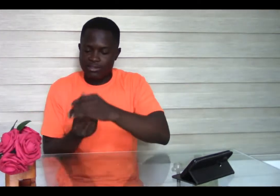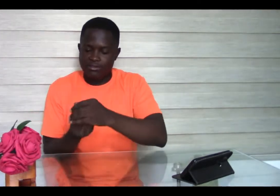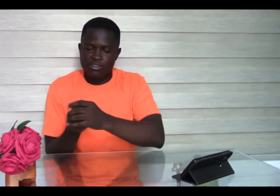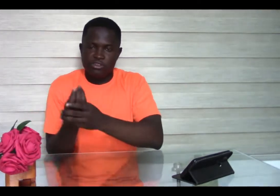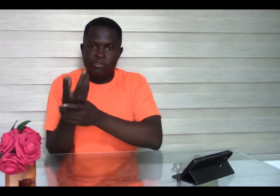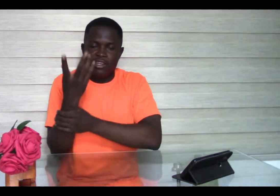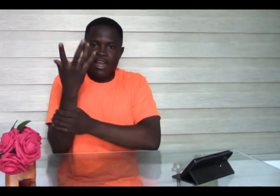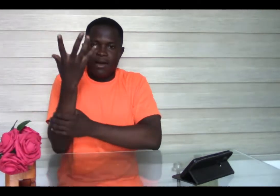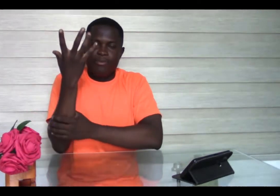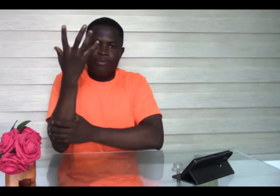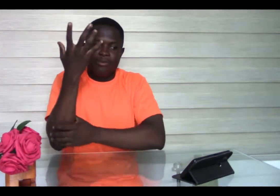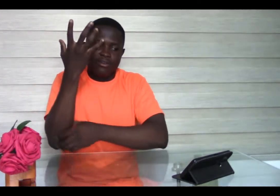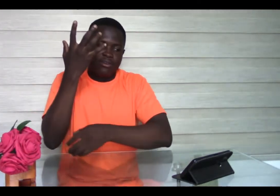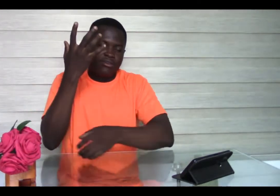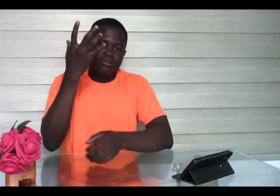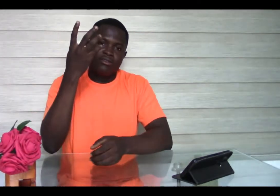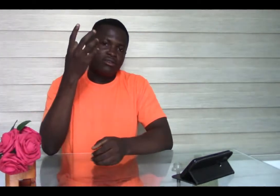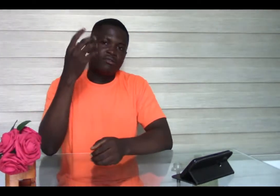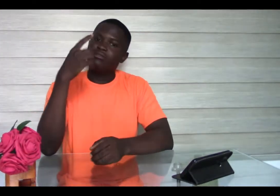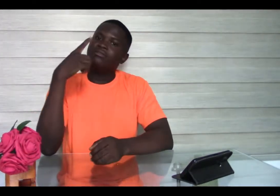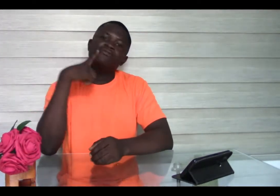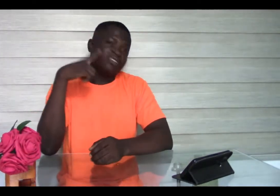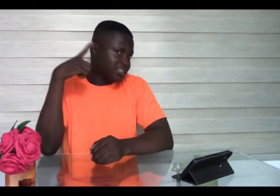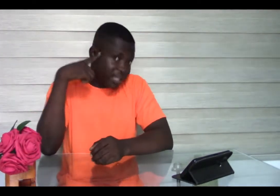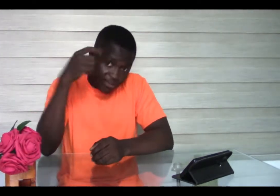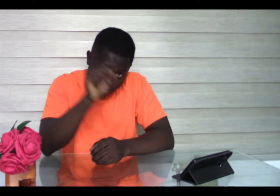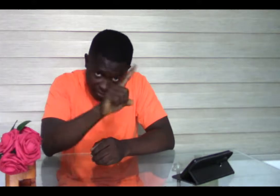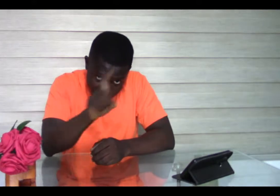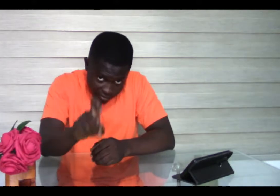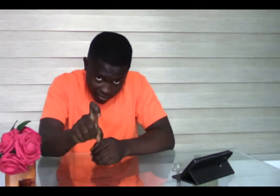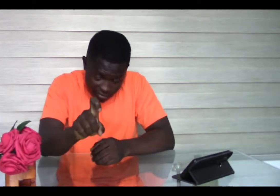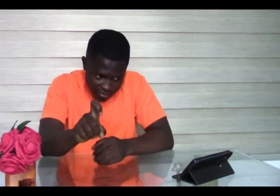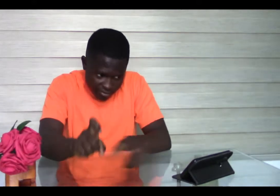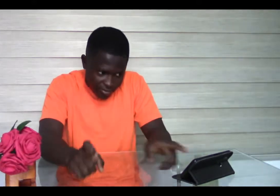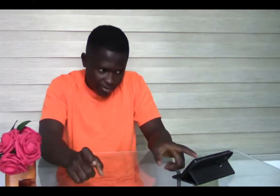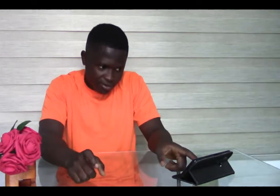was growing up, was deaf? Okay.